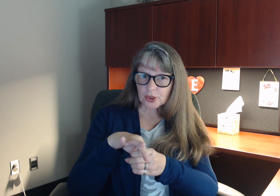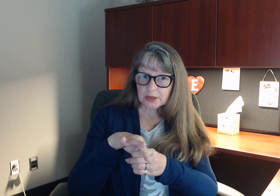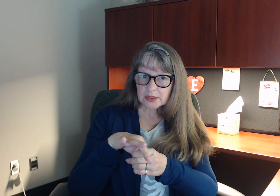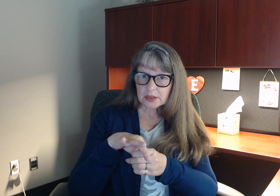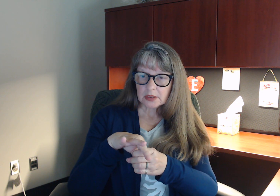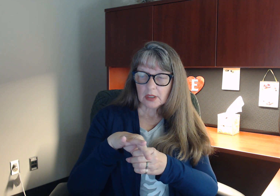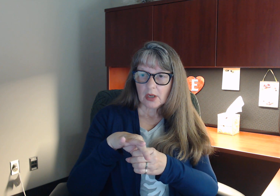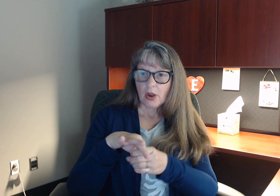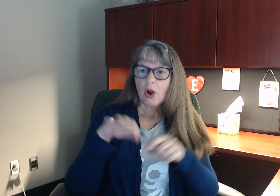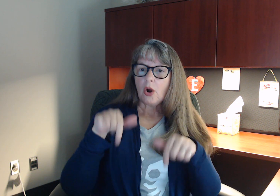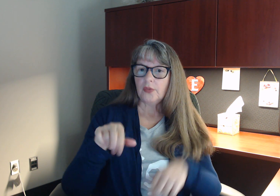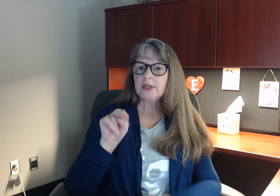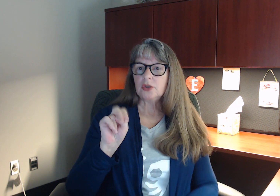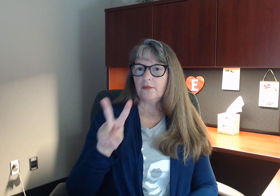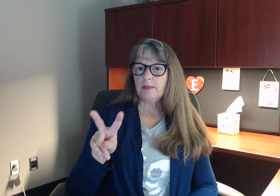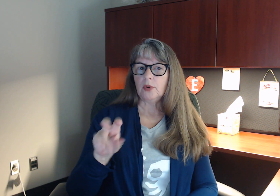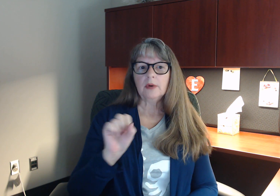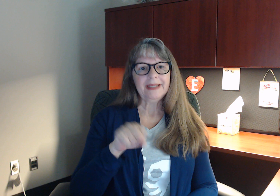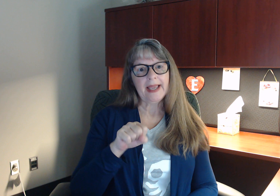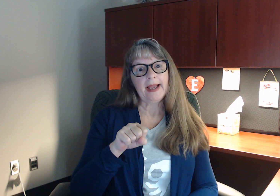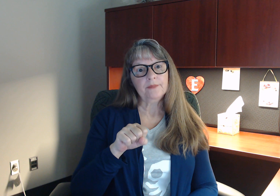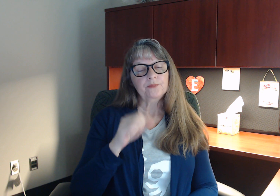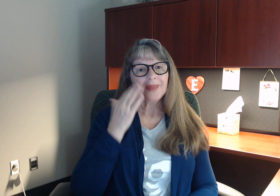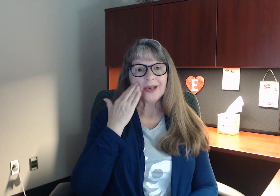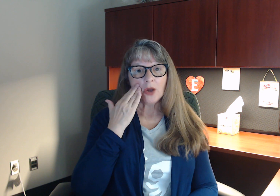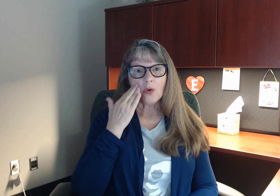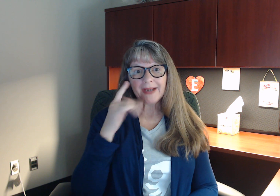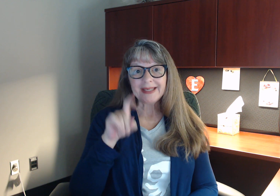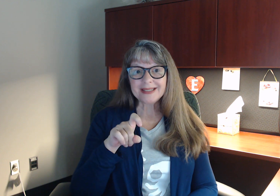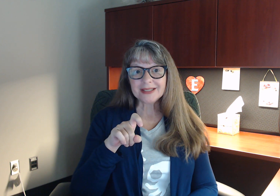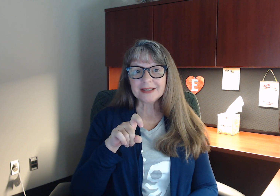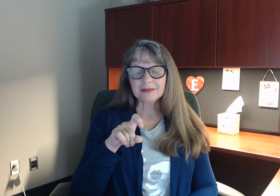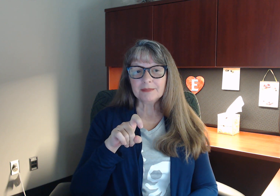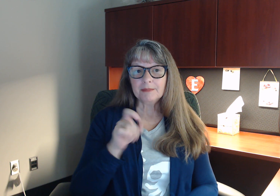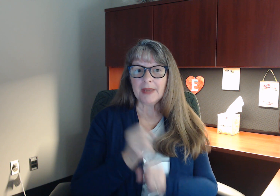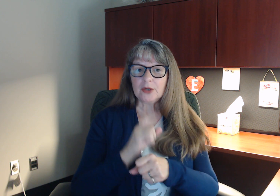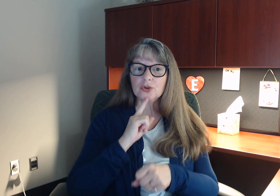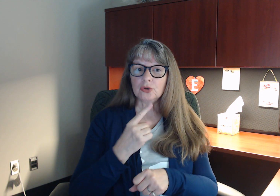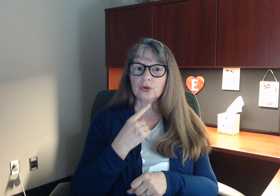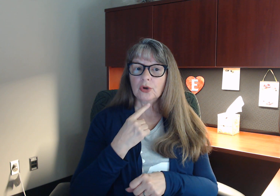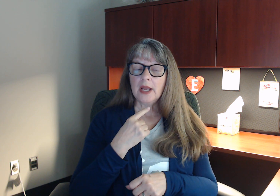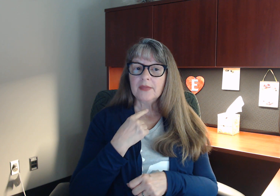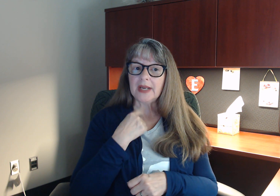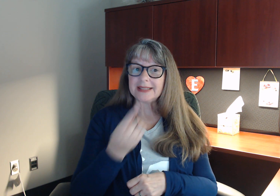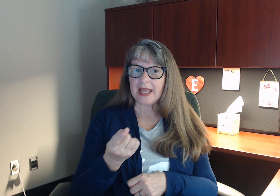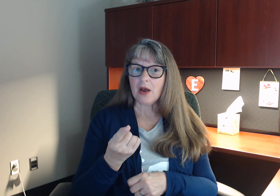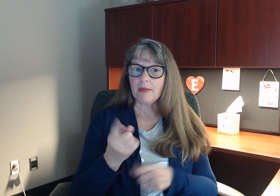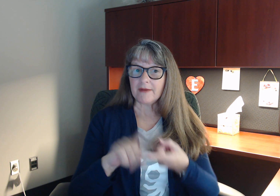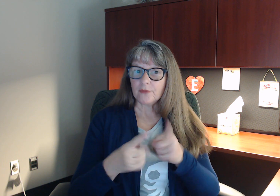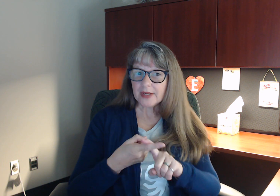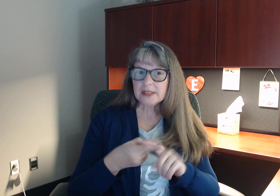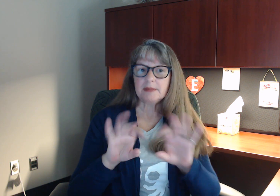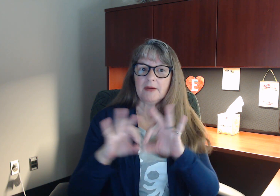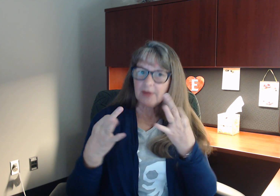elections are this November. Yeah, I know. I need to make sure that I tell my friends, my